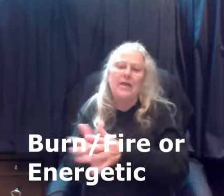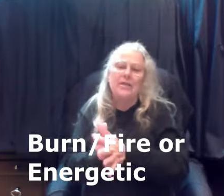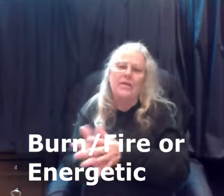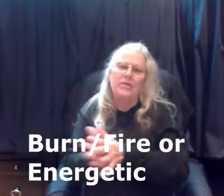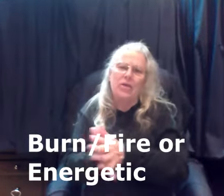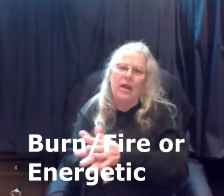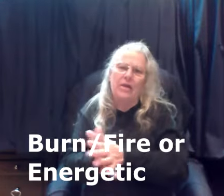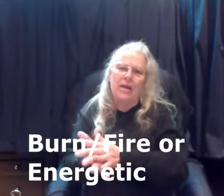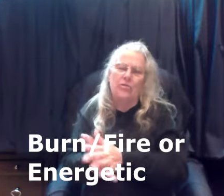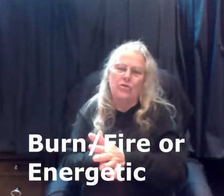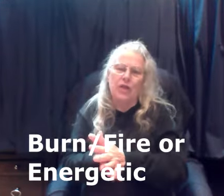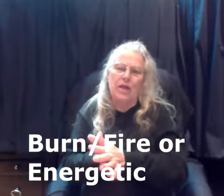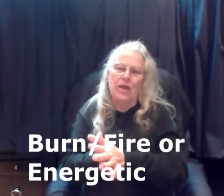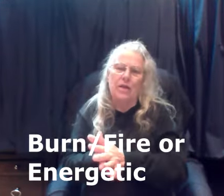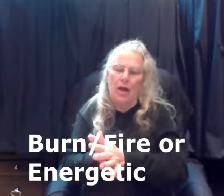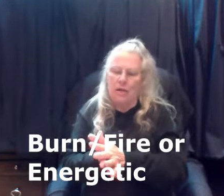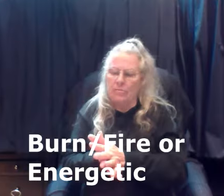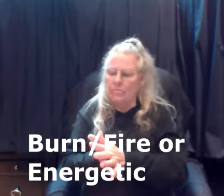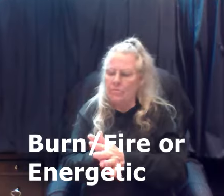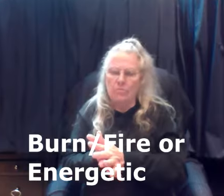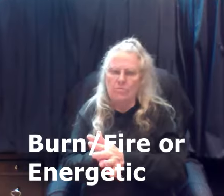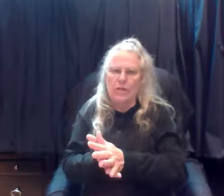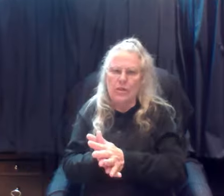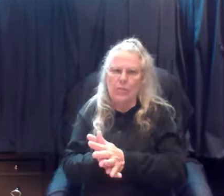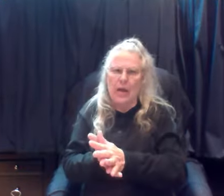tend to like the energetic much better.